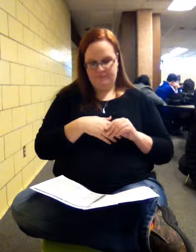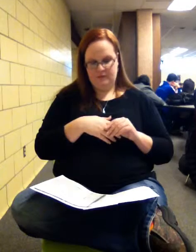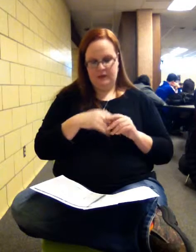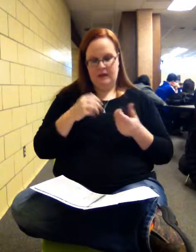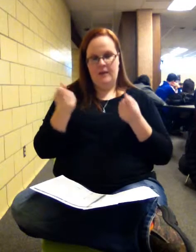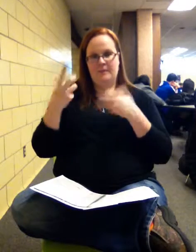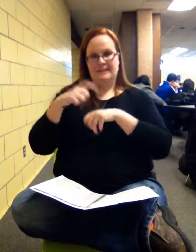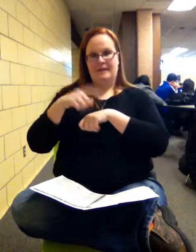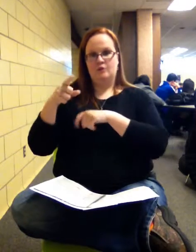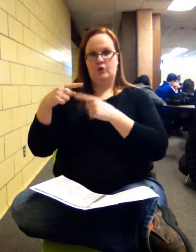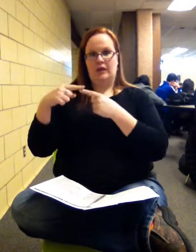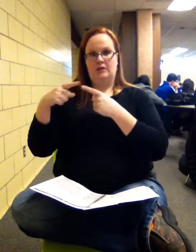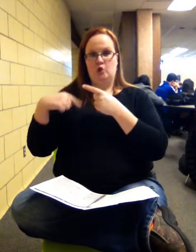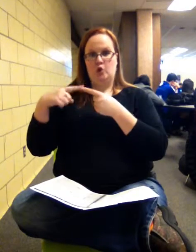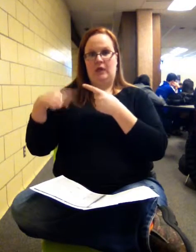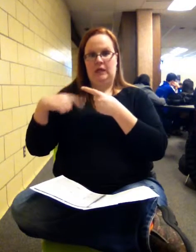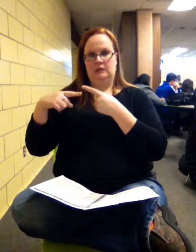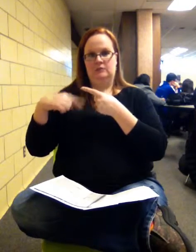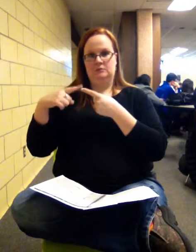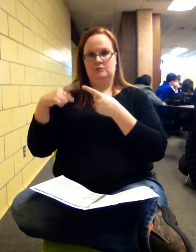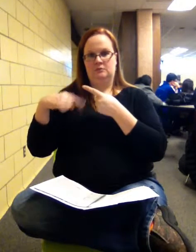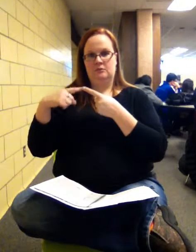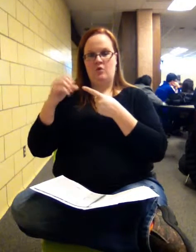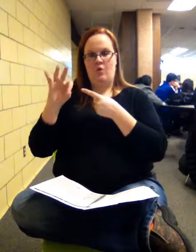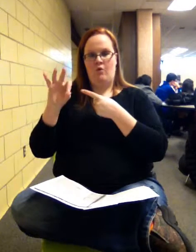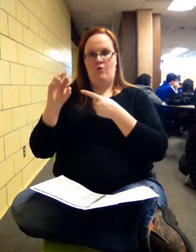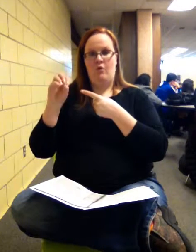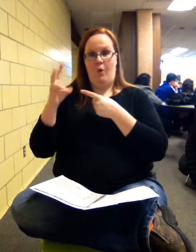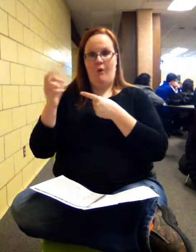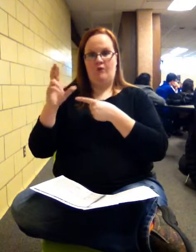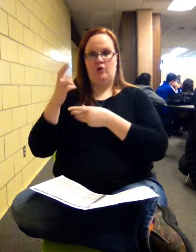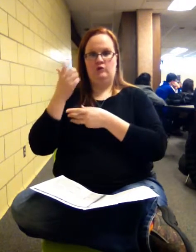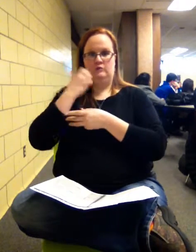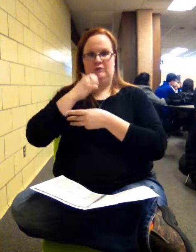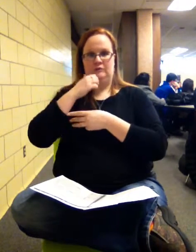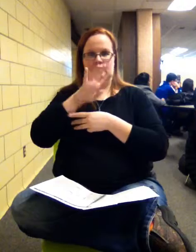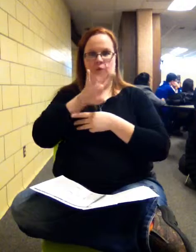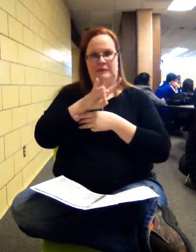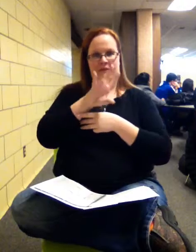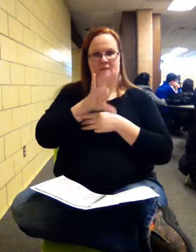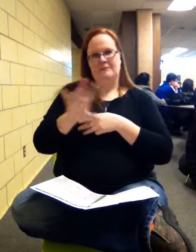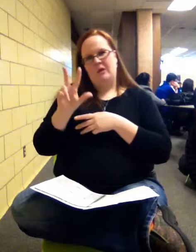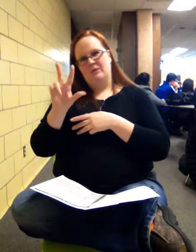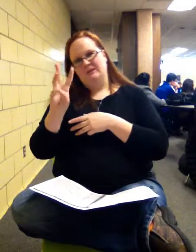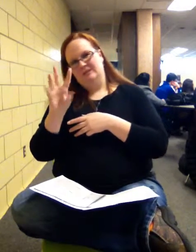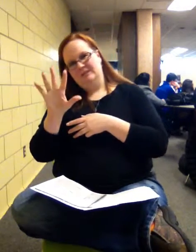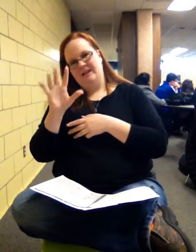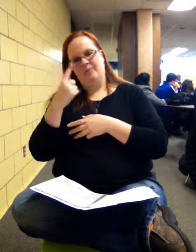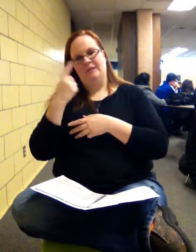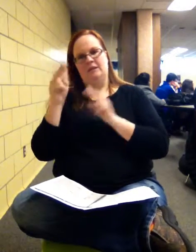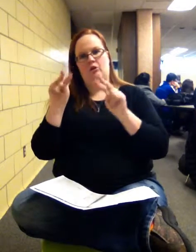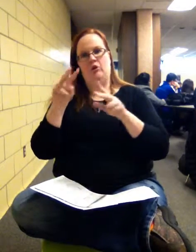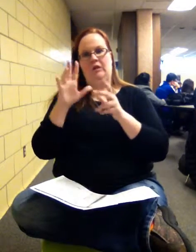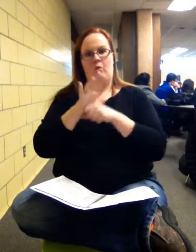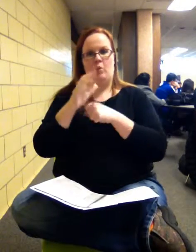over every year? So that makes sense. 47 times 7.7 is about 365, because they're looking at a whole year. So